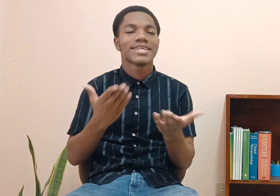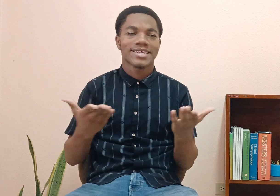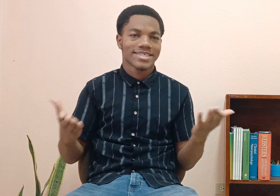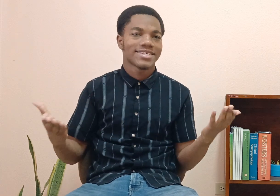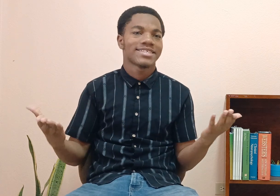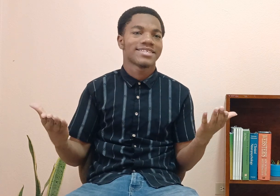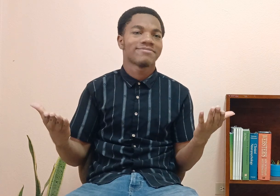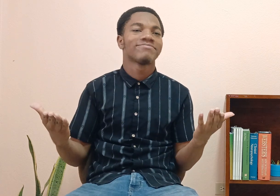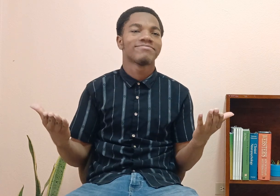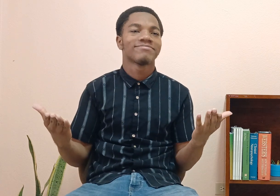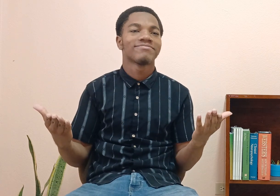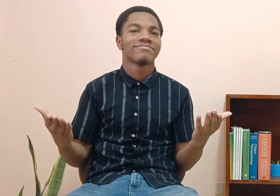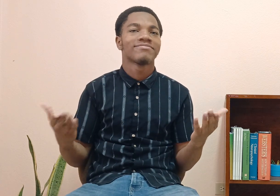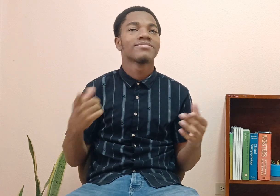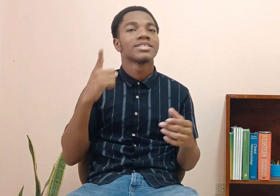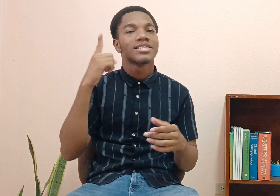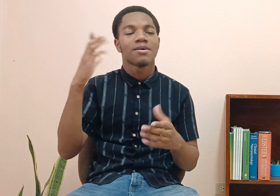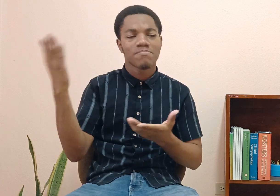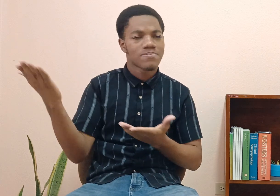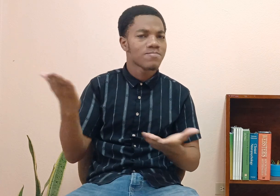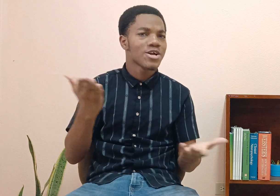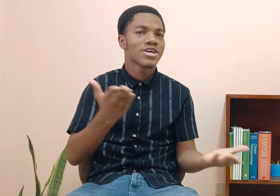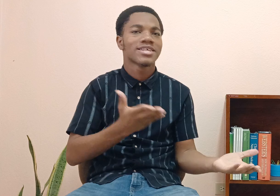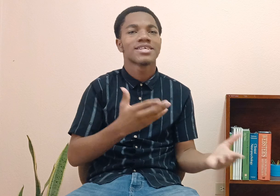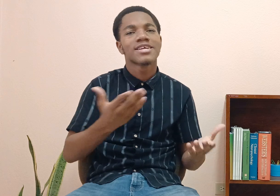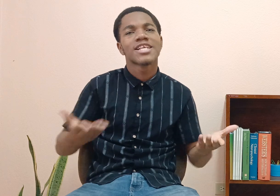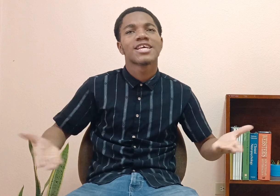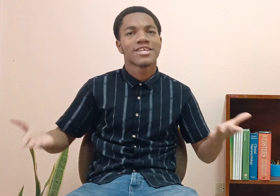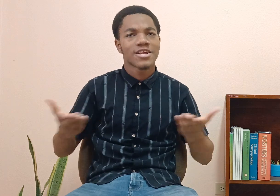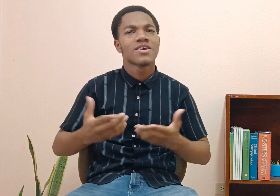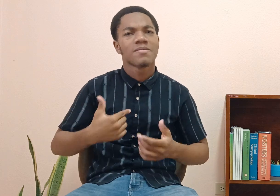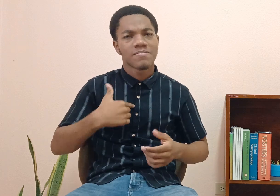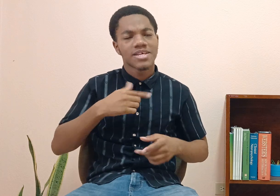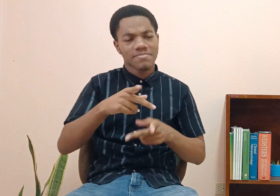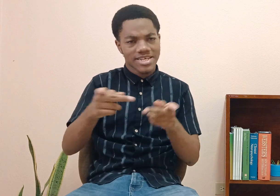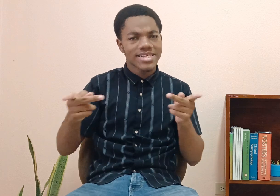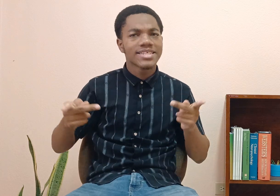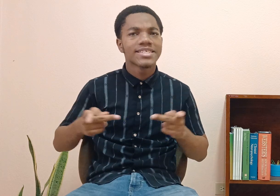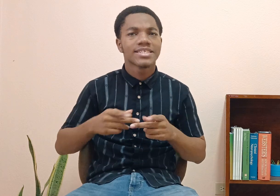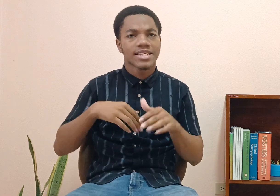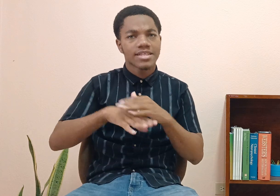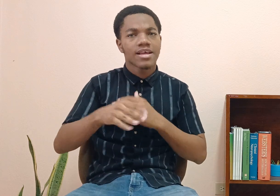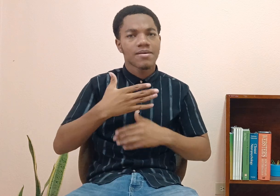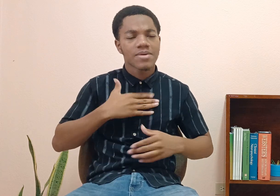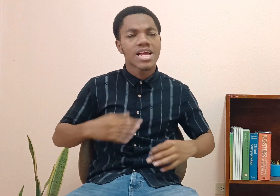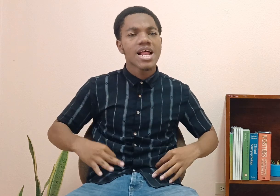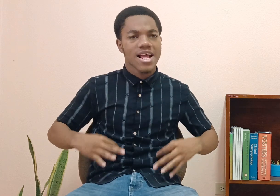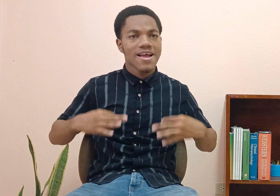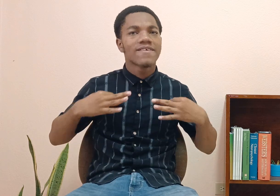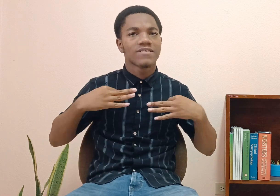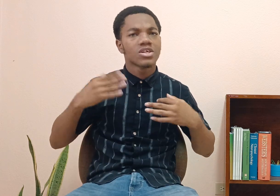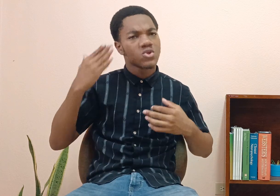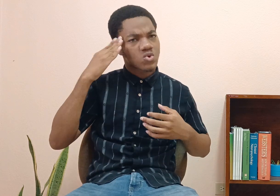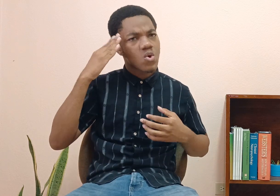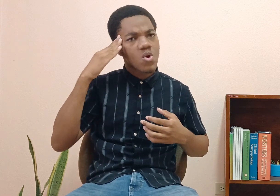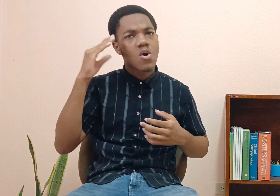You brought me to this place, and I know that you will not leave me here alone.